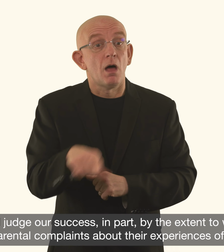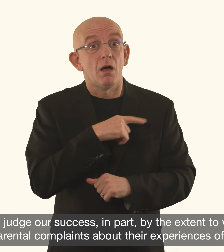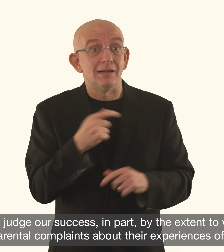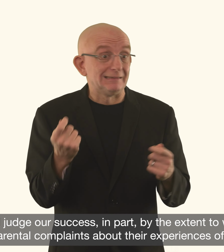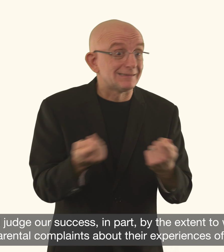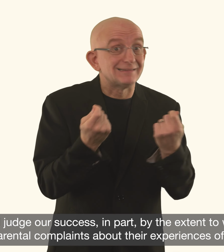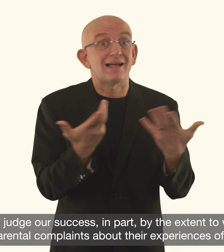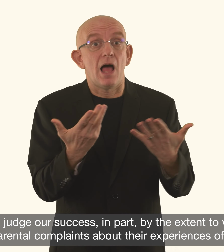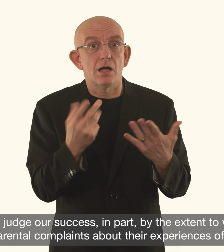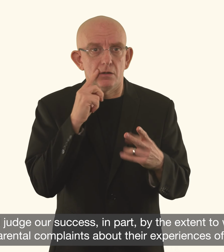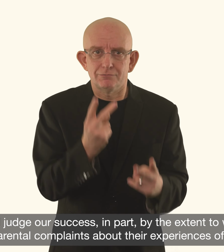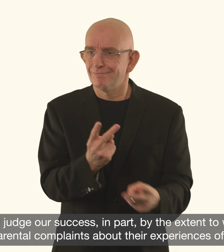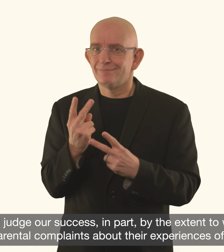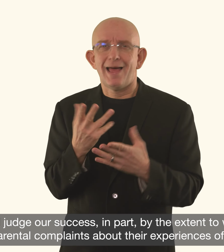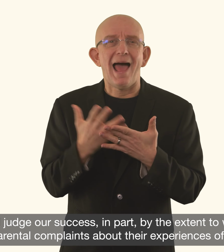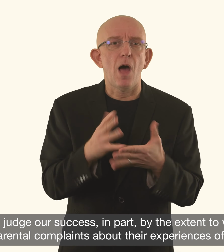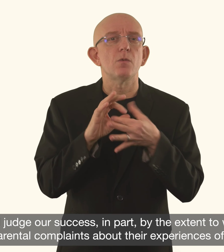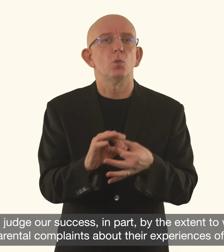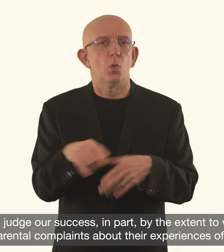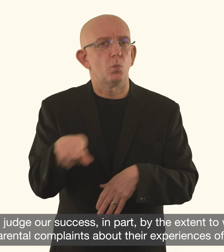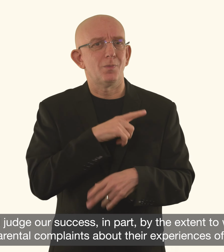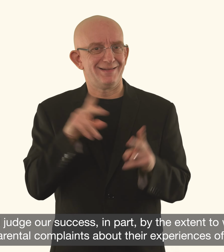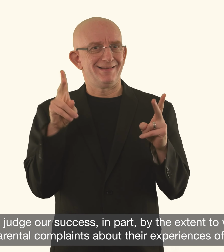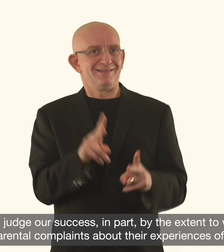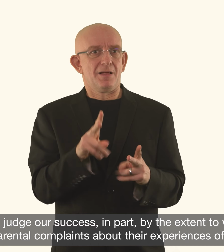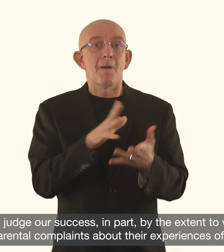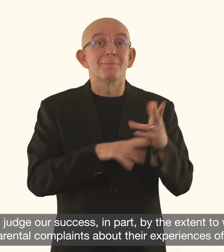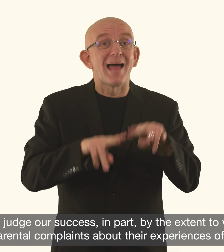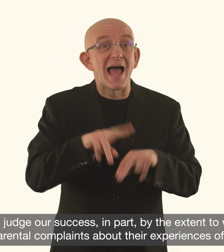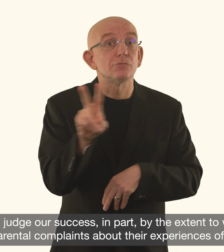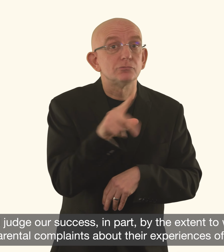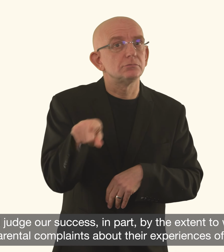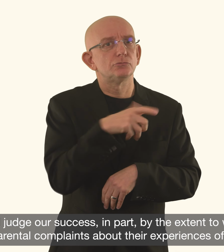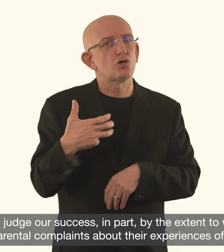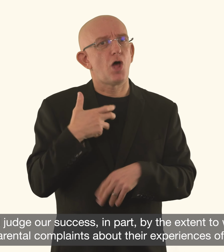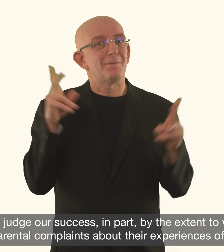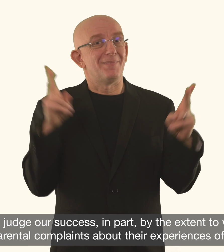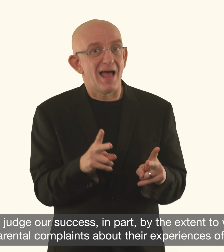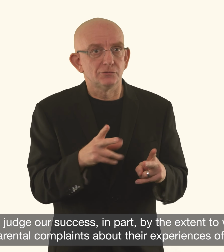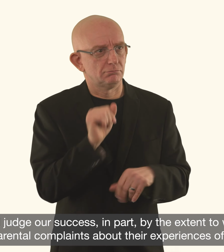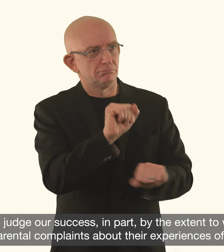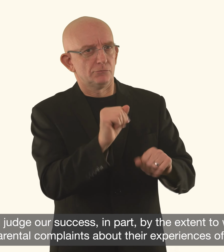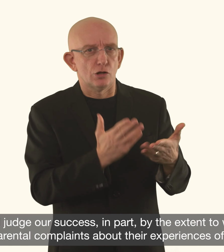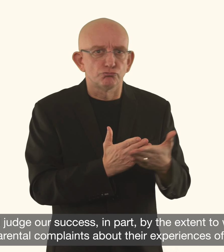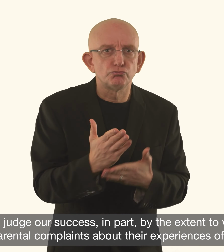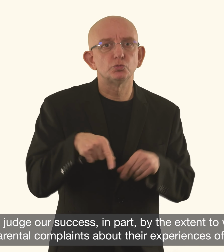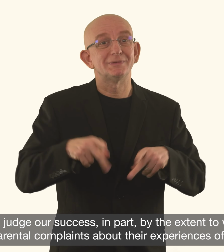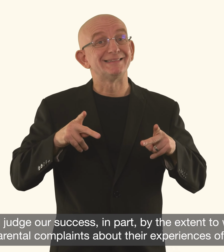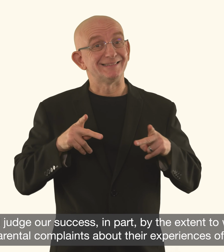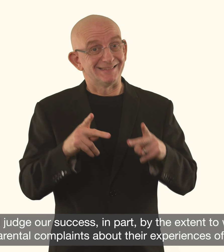We will judge our success, in part, by the extent to which we reduce parental complaints about their experiences of the system.